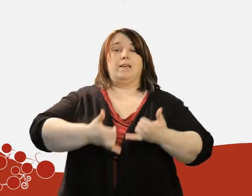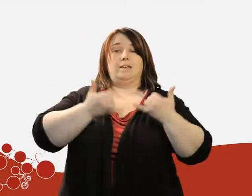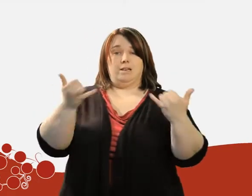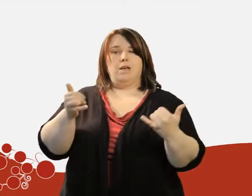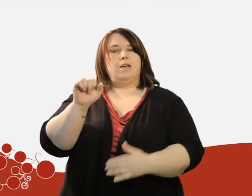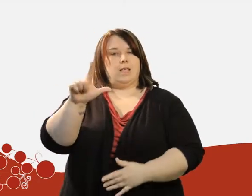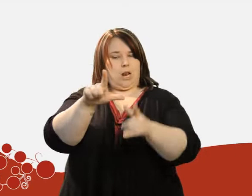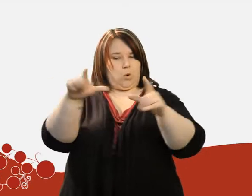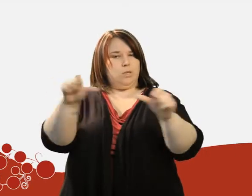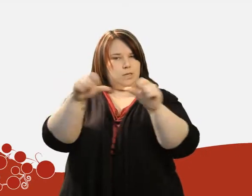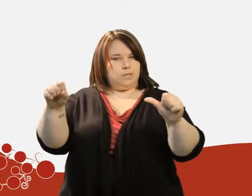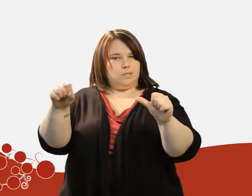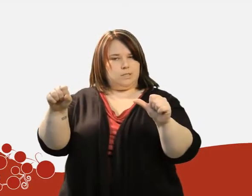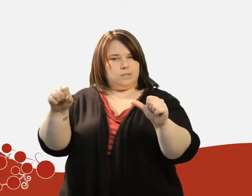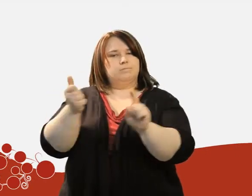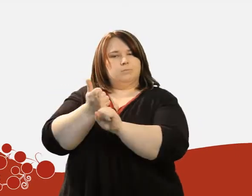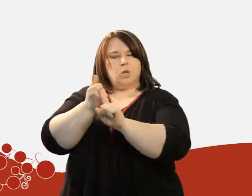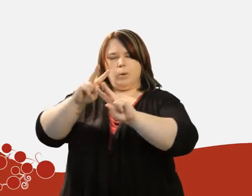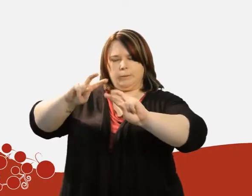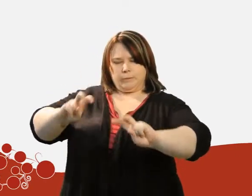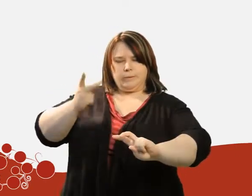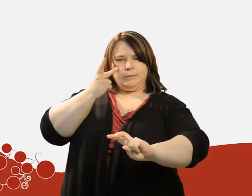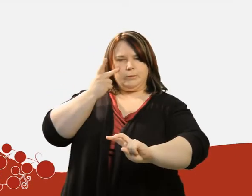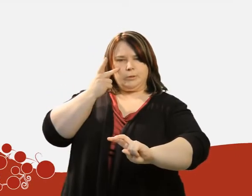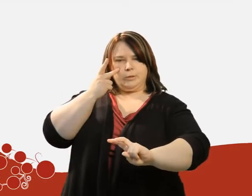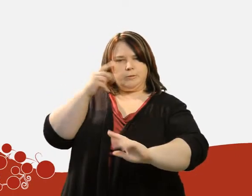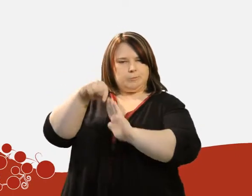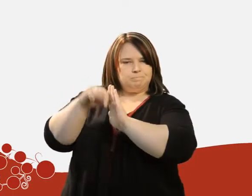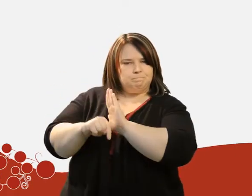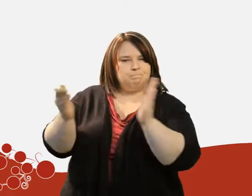We will now explore a little bit more about the linguistics of ASL.